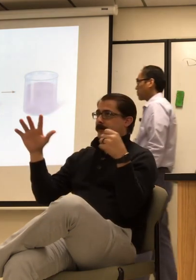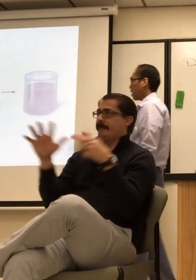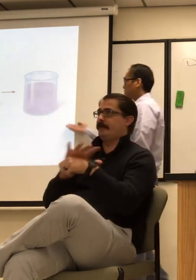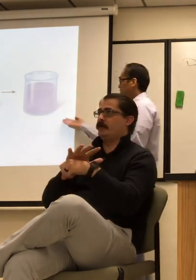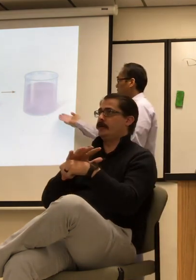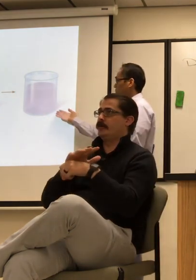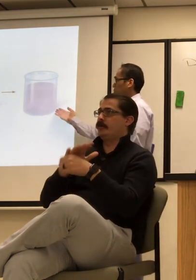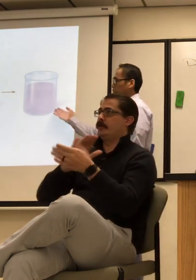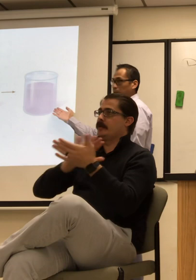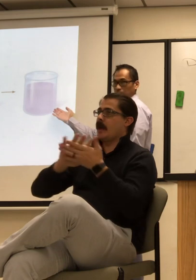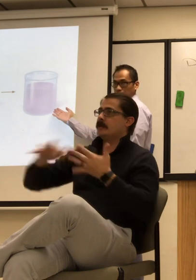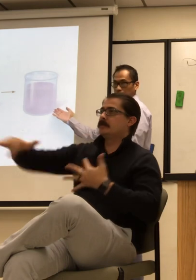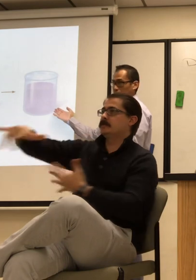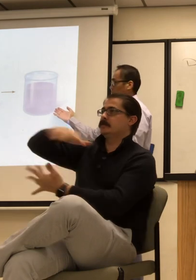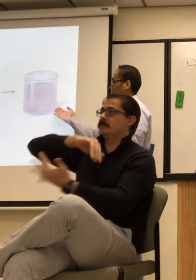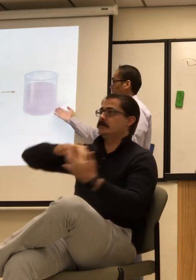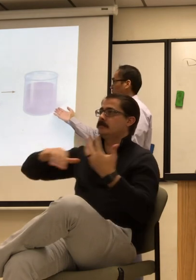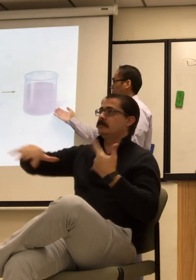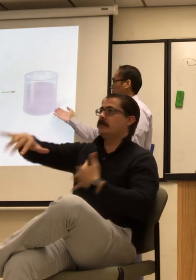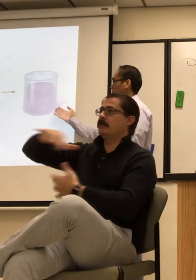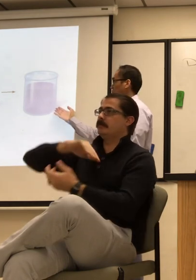an isomogeneous solution here.